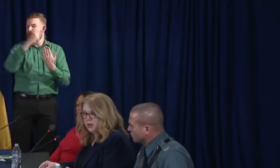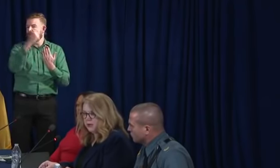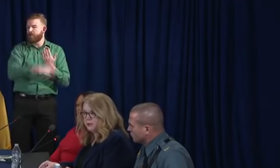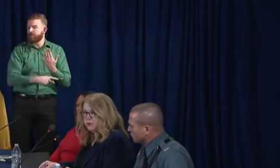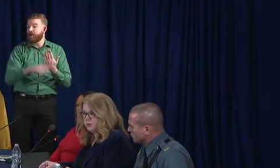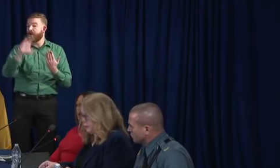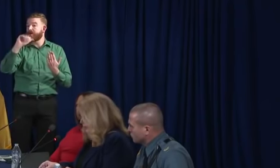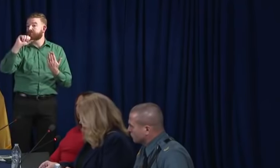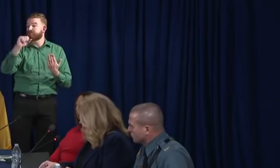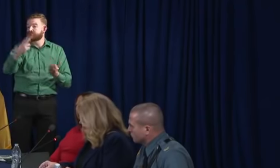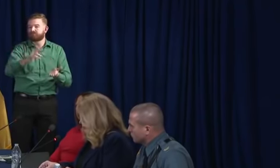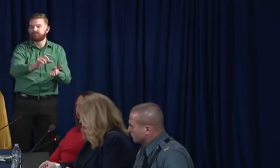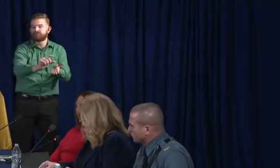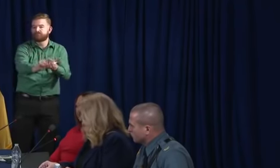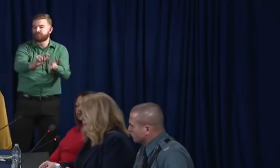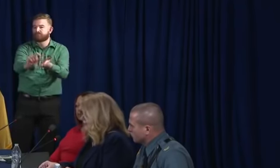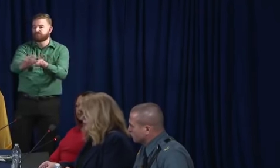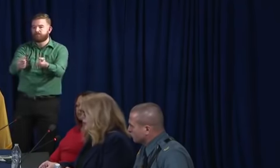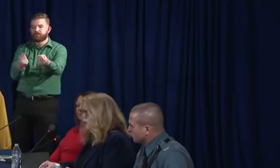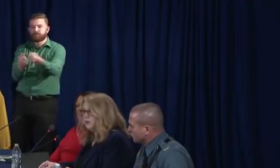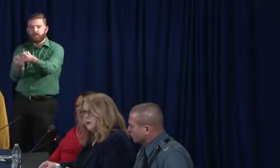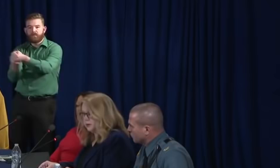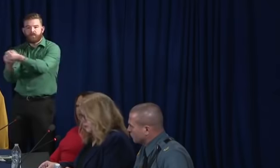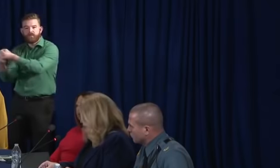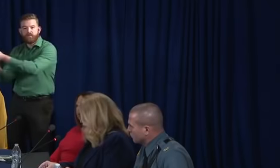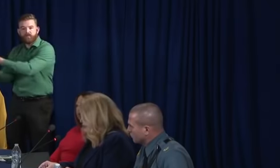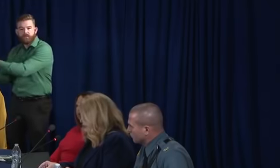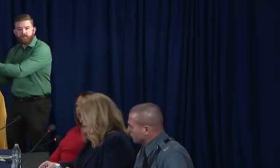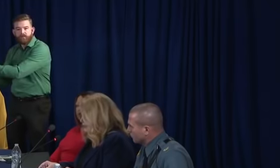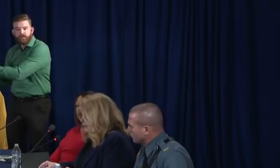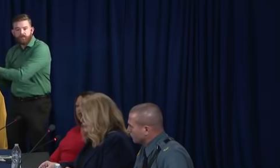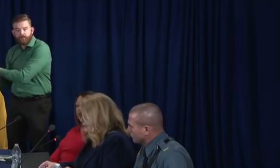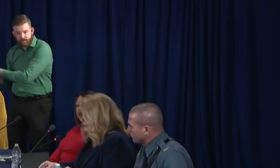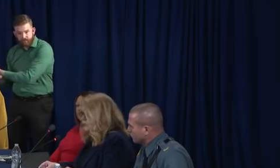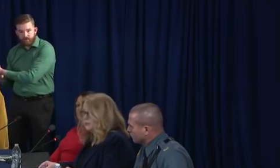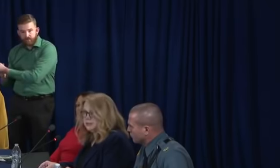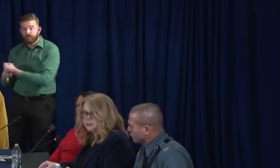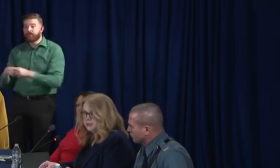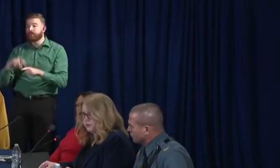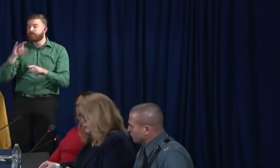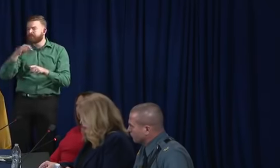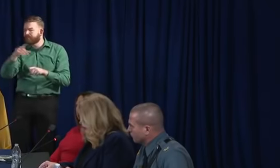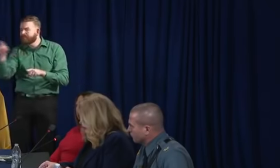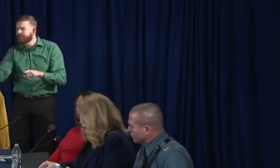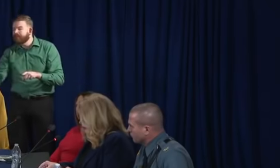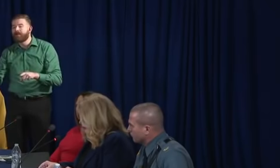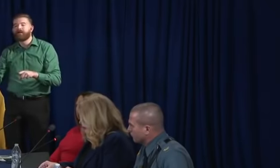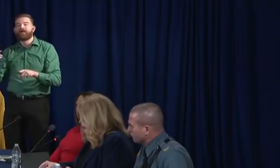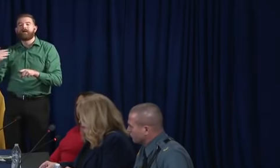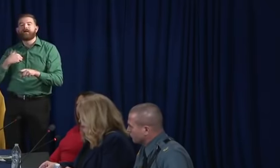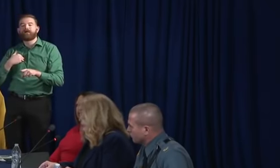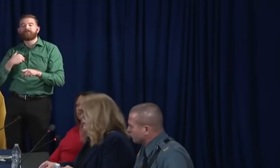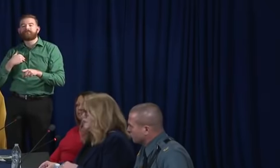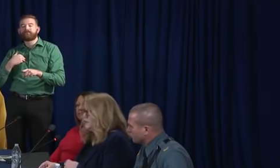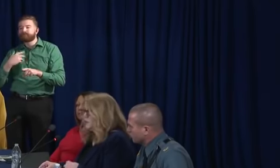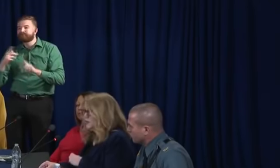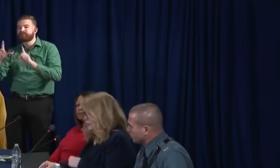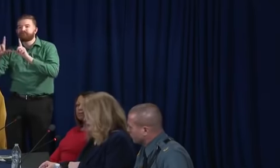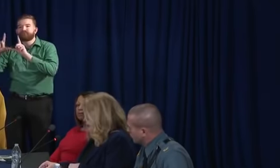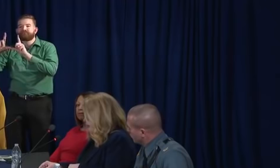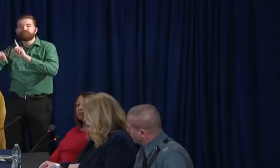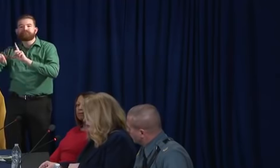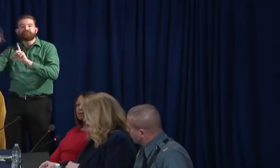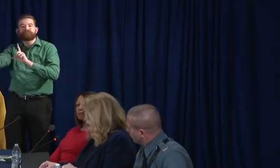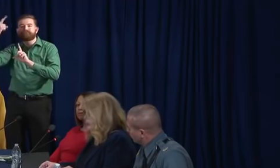to renew their case. We're extending all of our emergency assistance cases through at least April 30th. We're viewing